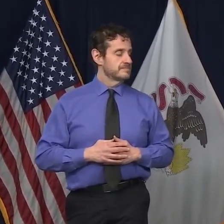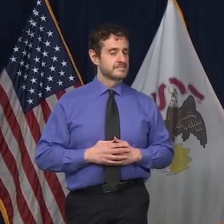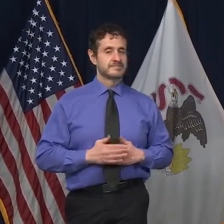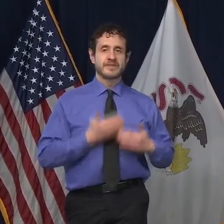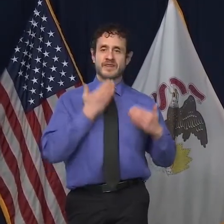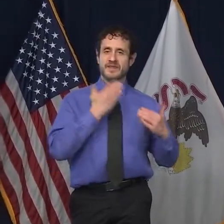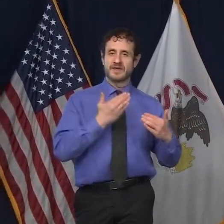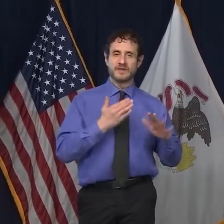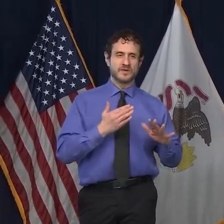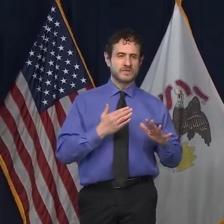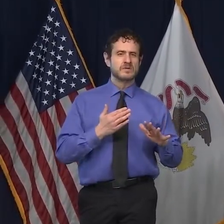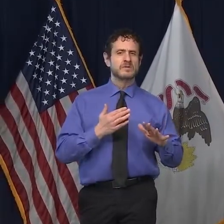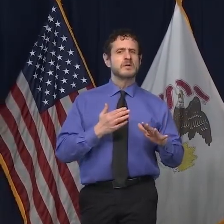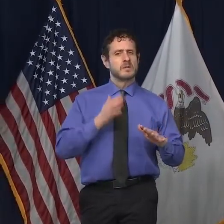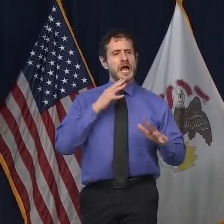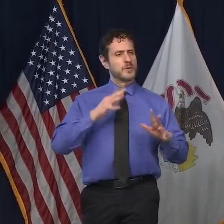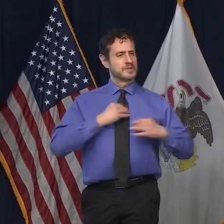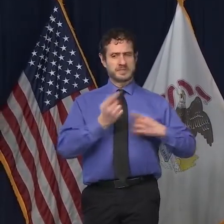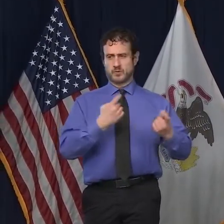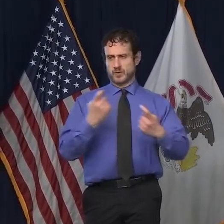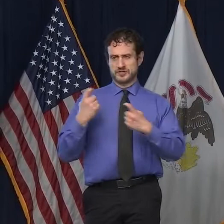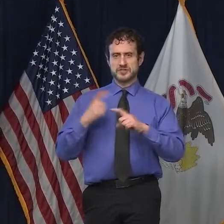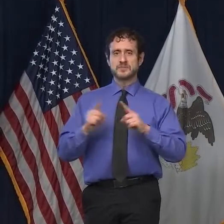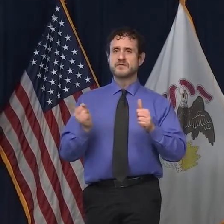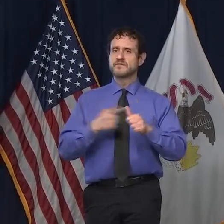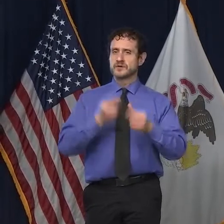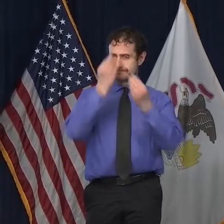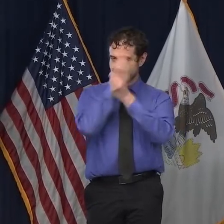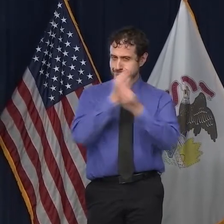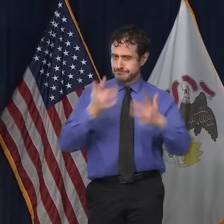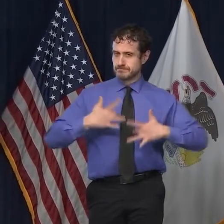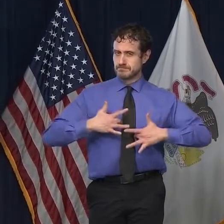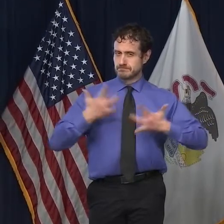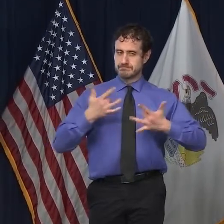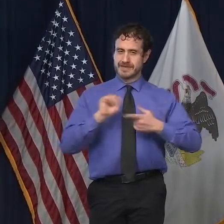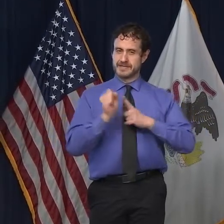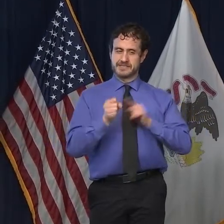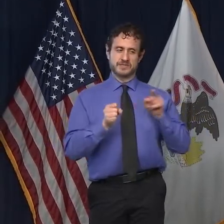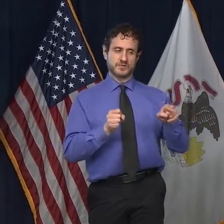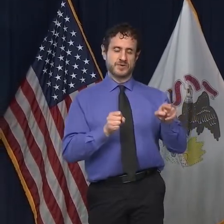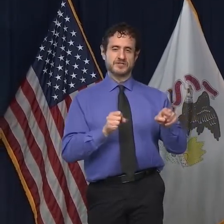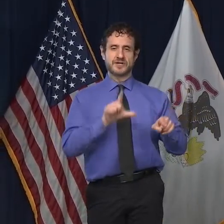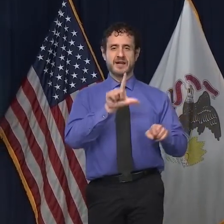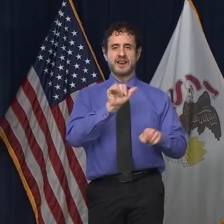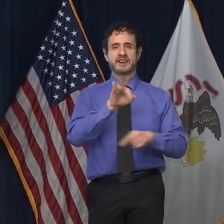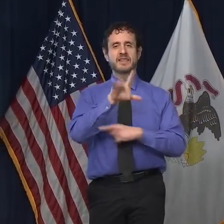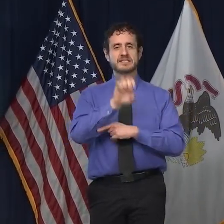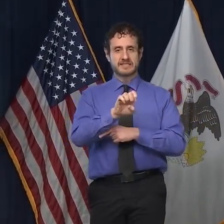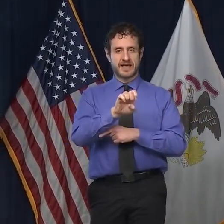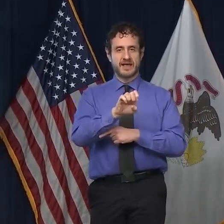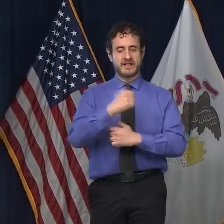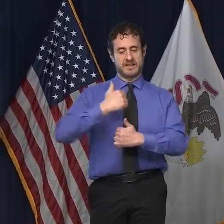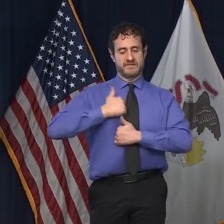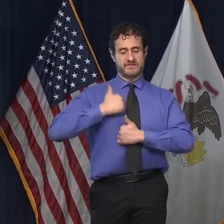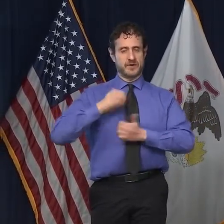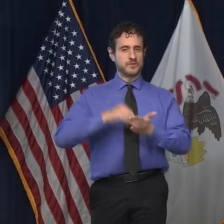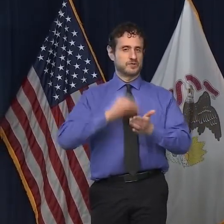Thank you. Before I take questions, I want to provide an update on the situation at our LaSalle Veterans